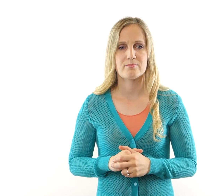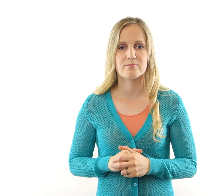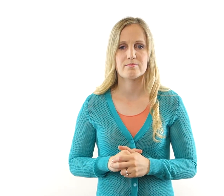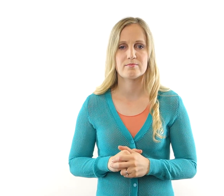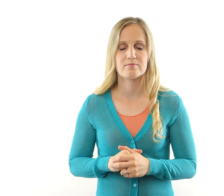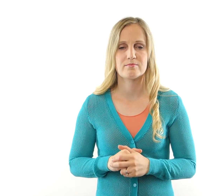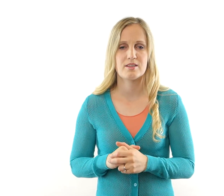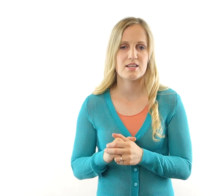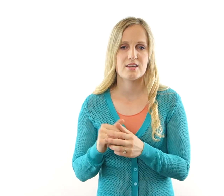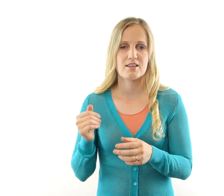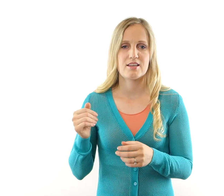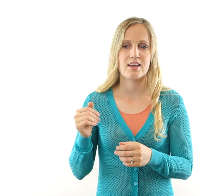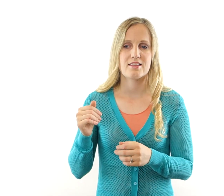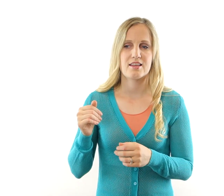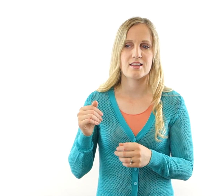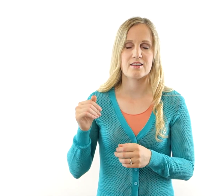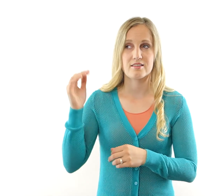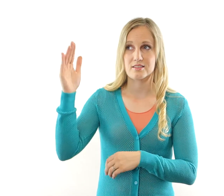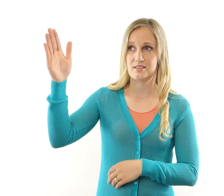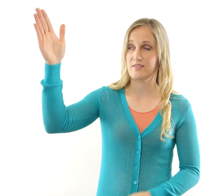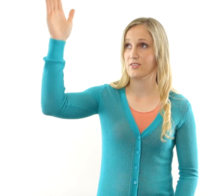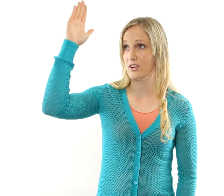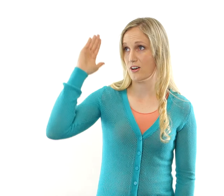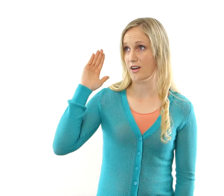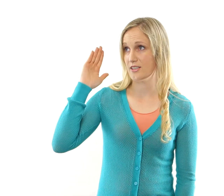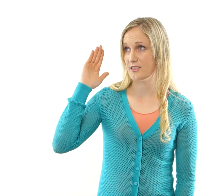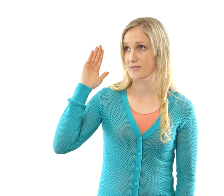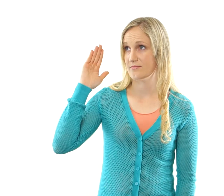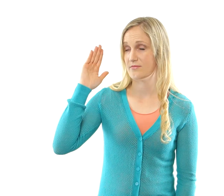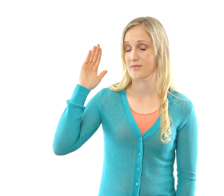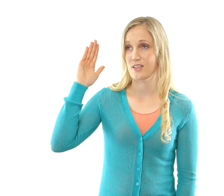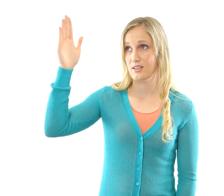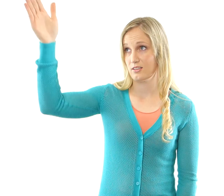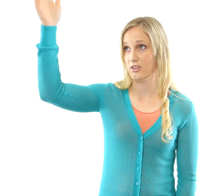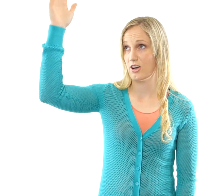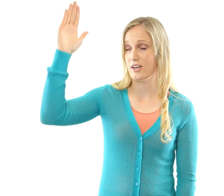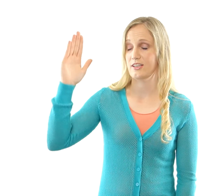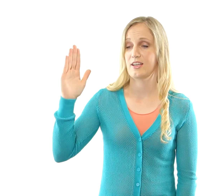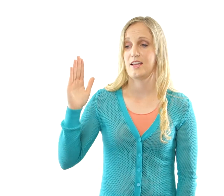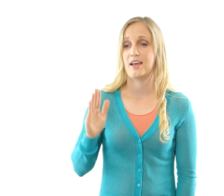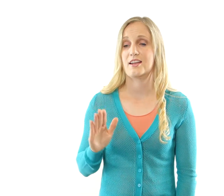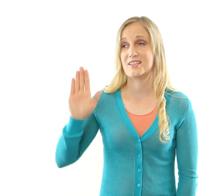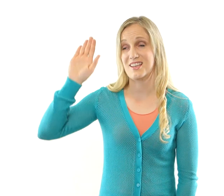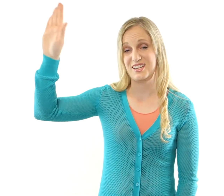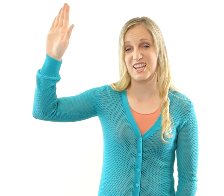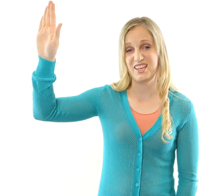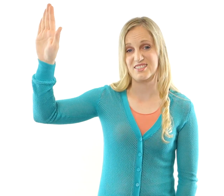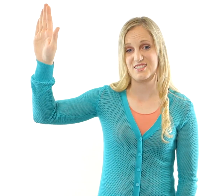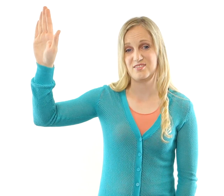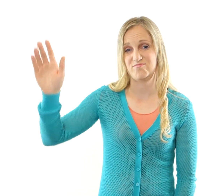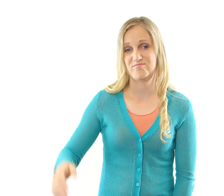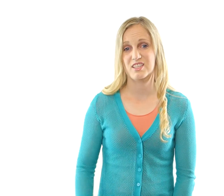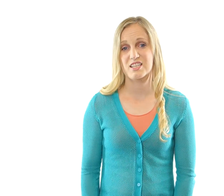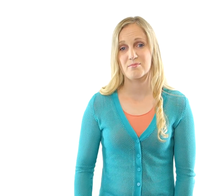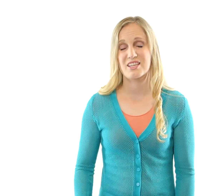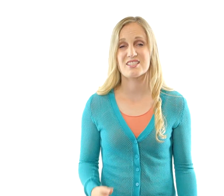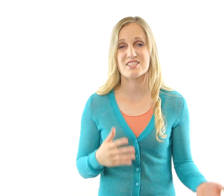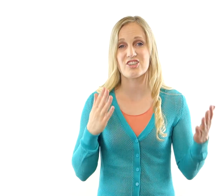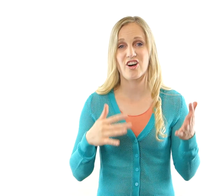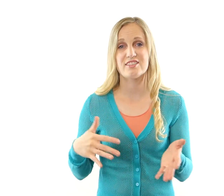And then sign for God. And I sign His because it's